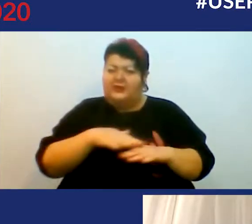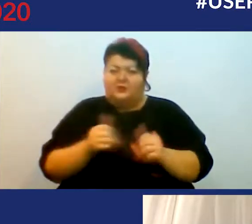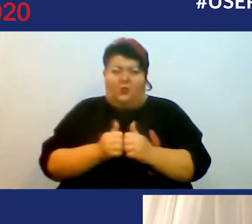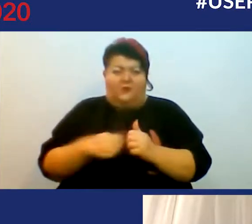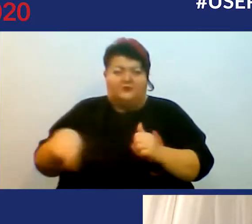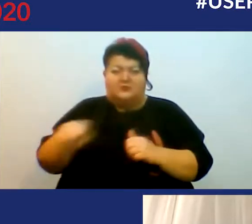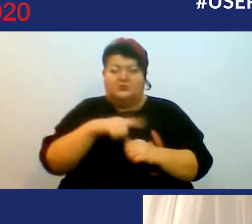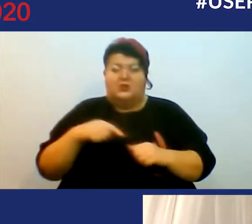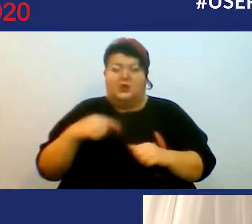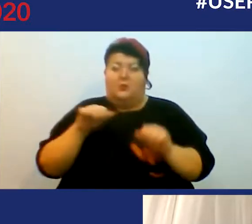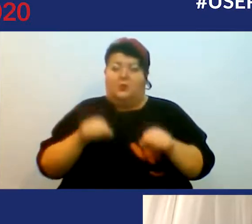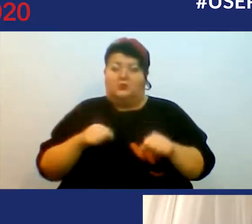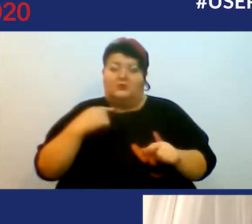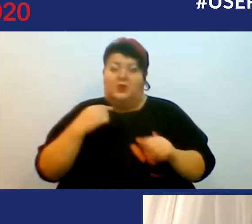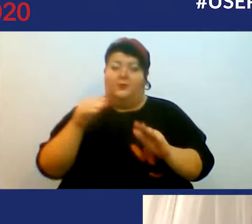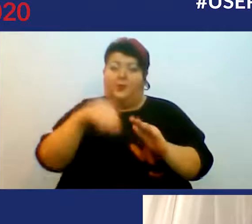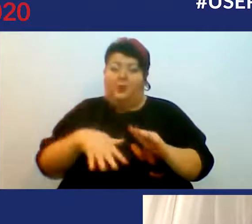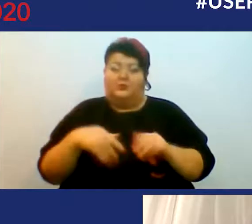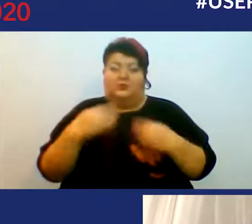you made a really good point about